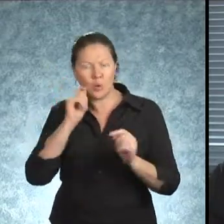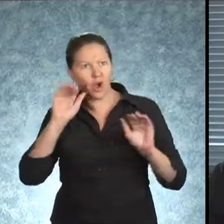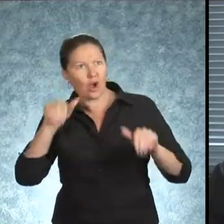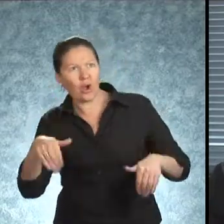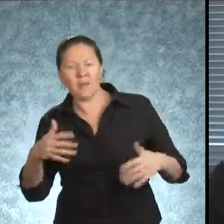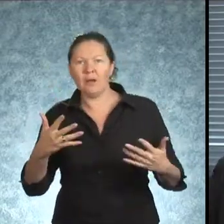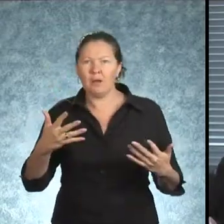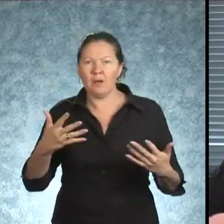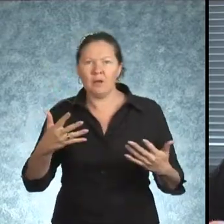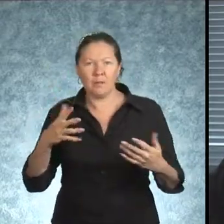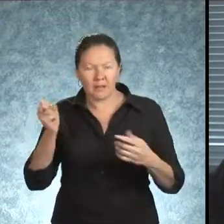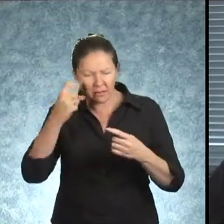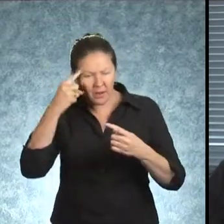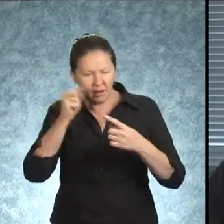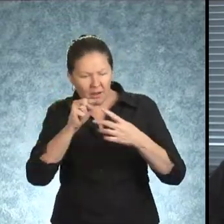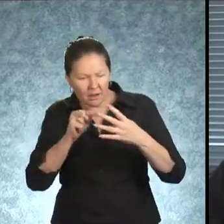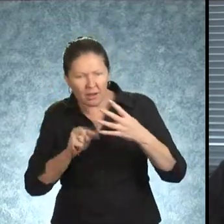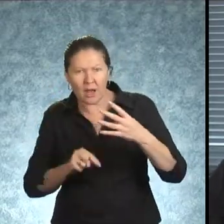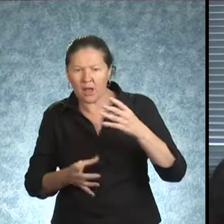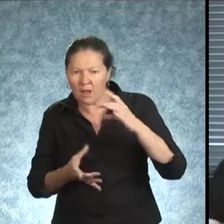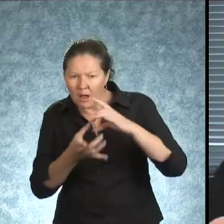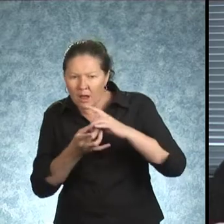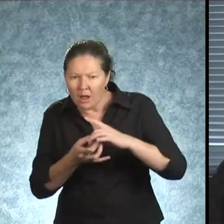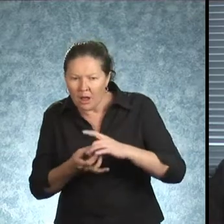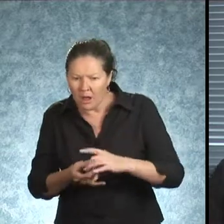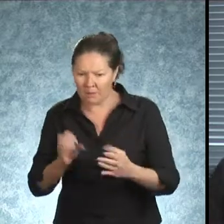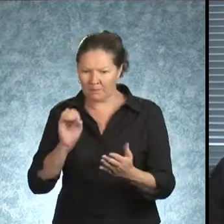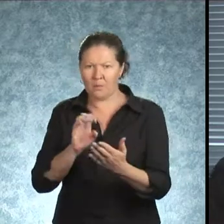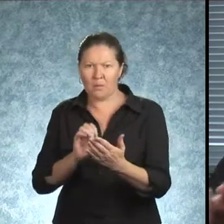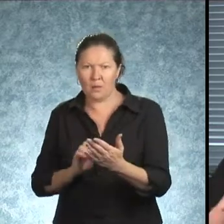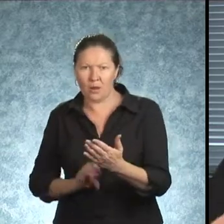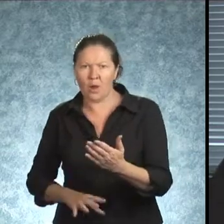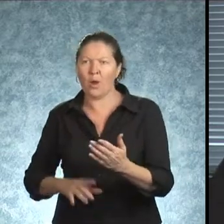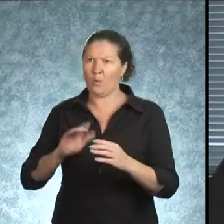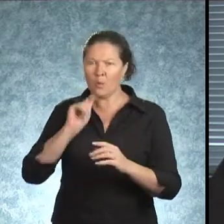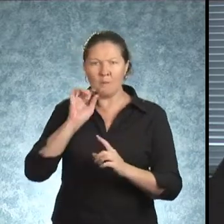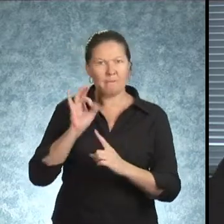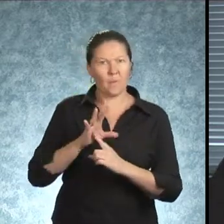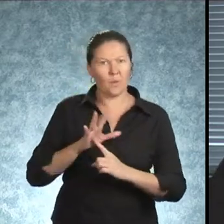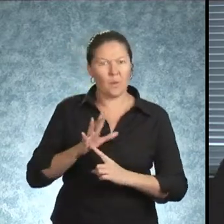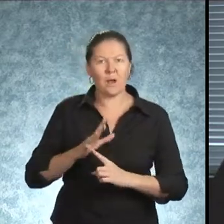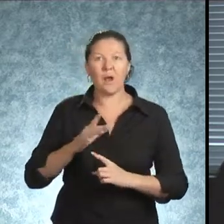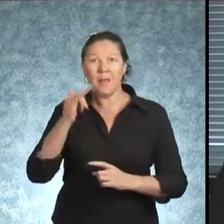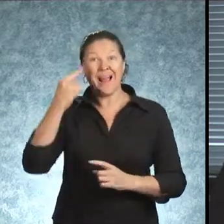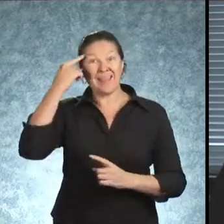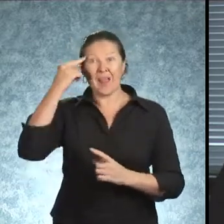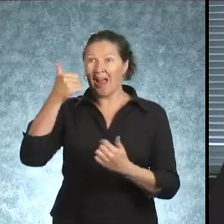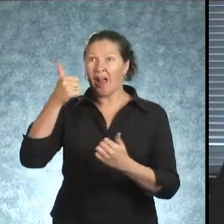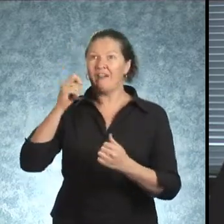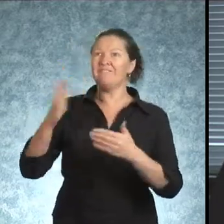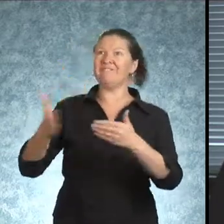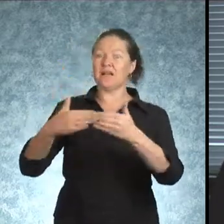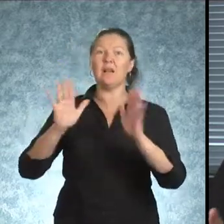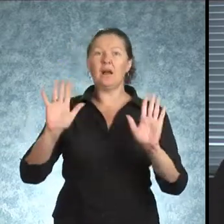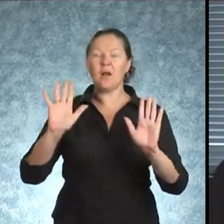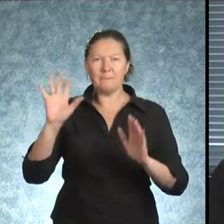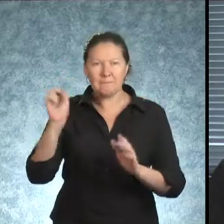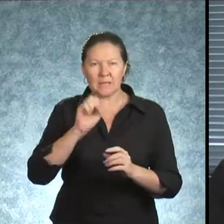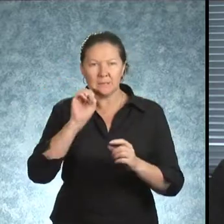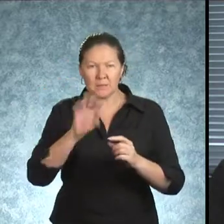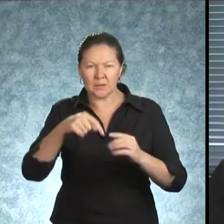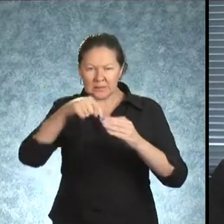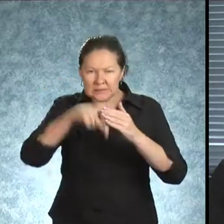that surround how it's going to happen are going to be important, because whilst you might agree on the central issue, you're actually going